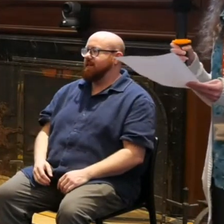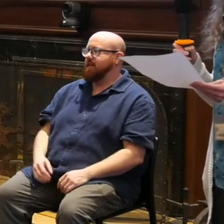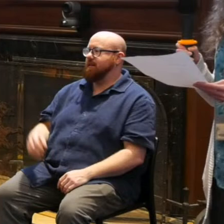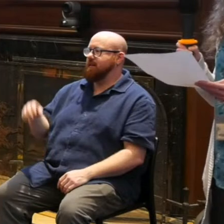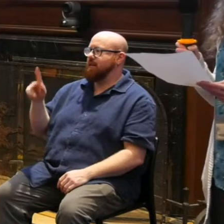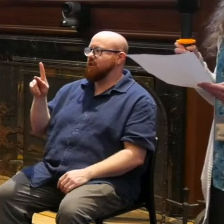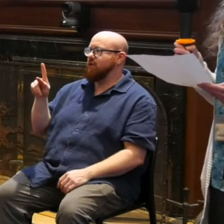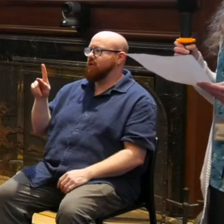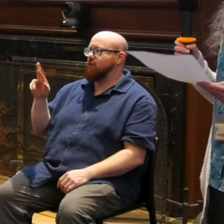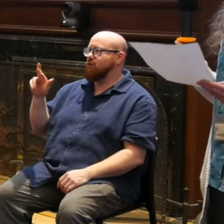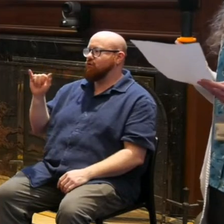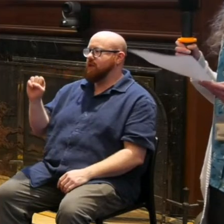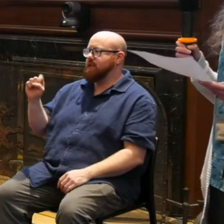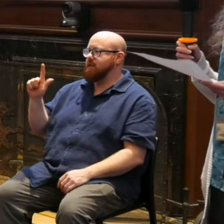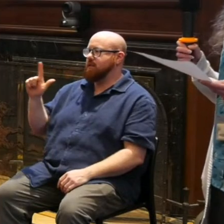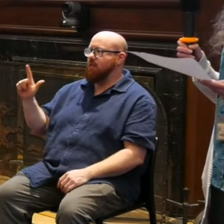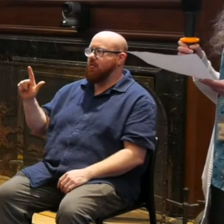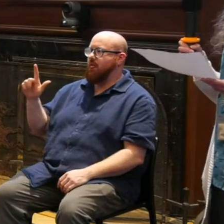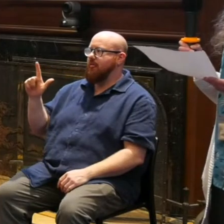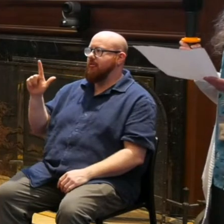Crystal Lynn.